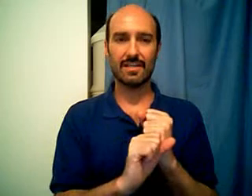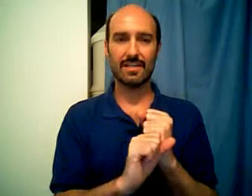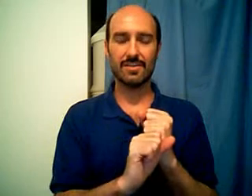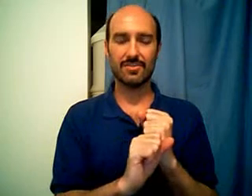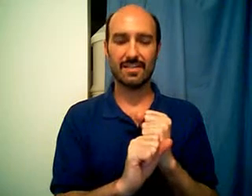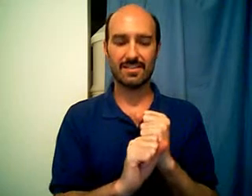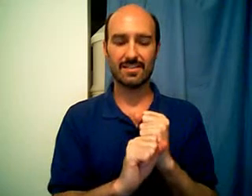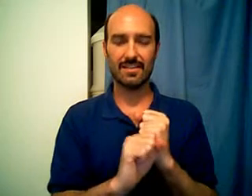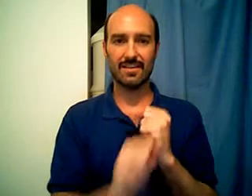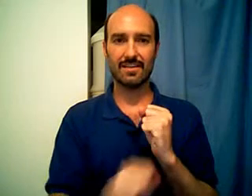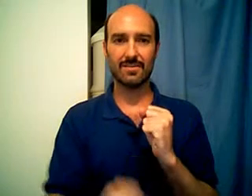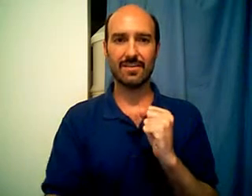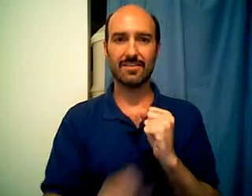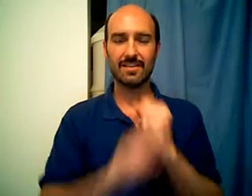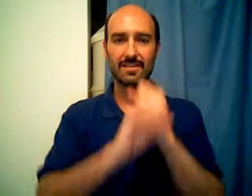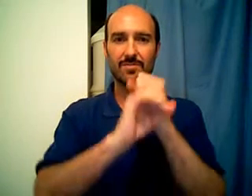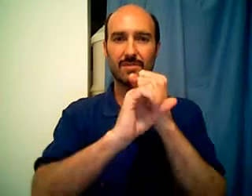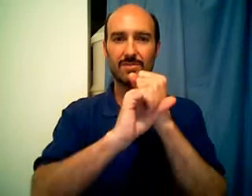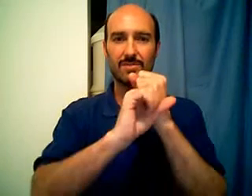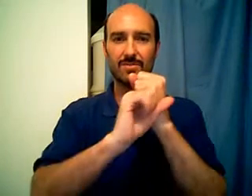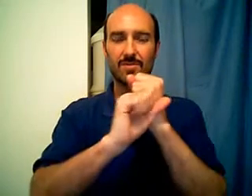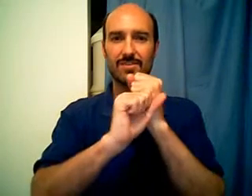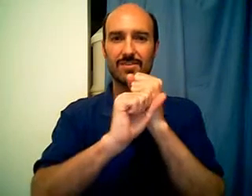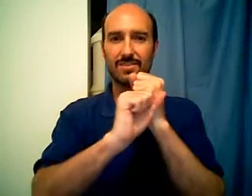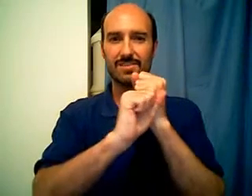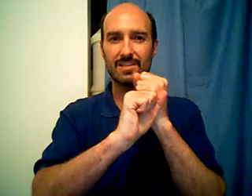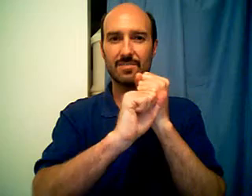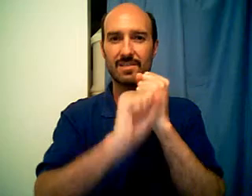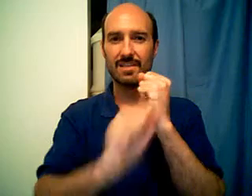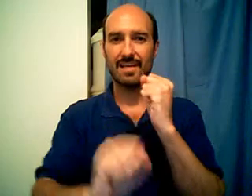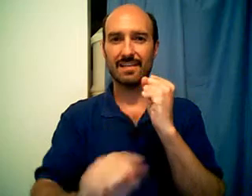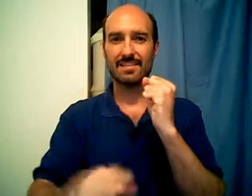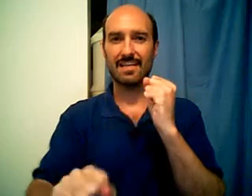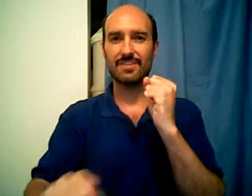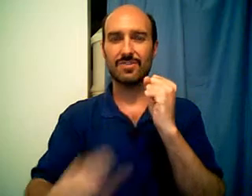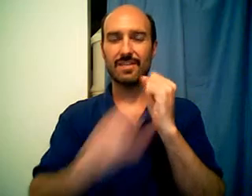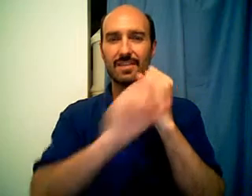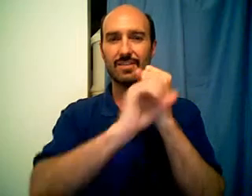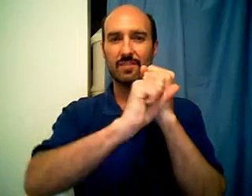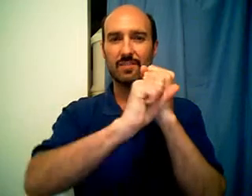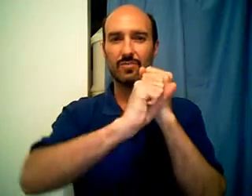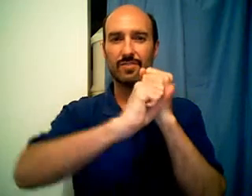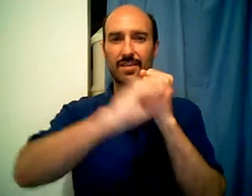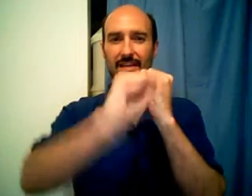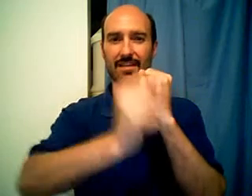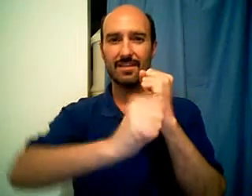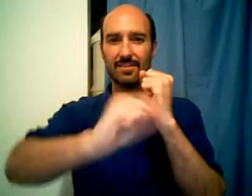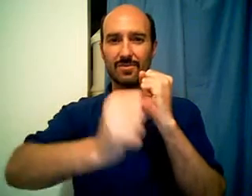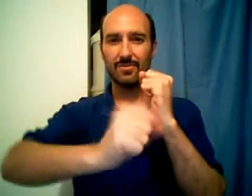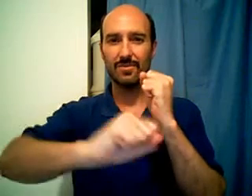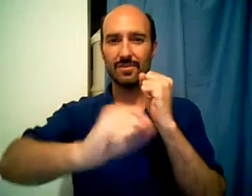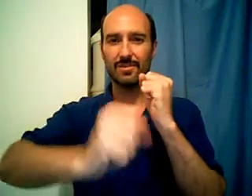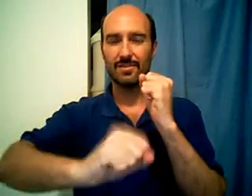your chest and then go down. But I'm just doing them higher so you can see them. Exaggerate. And you kind of move your hand like you... If